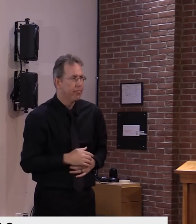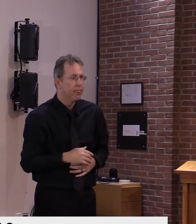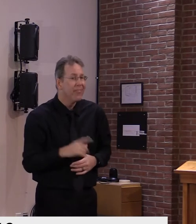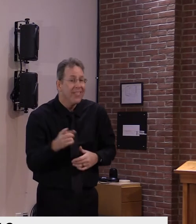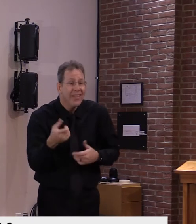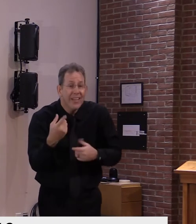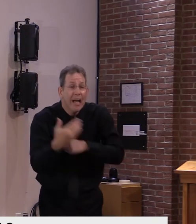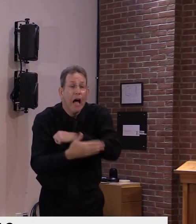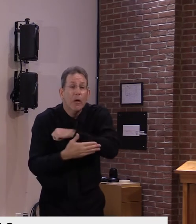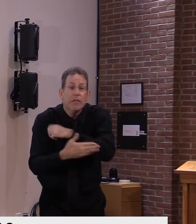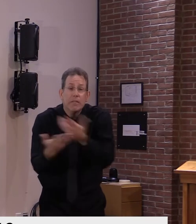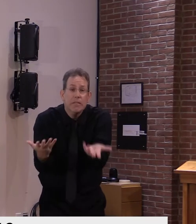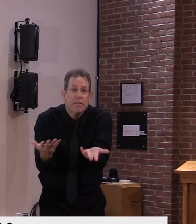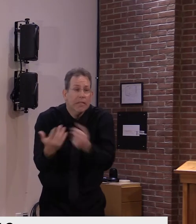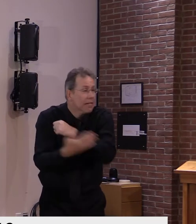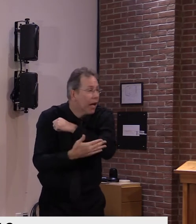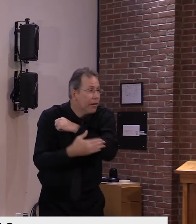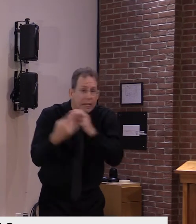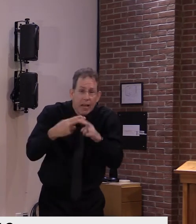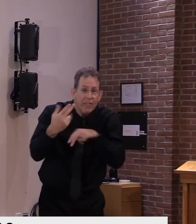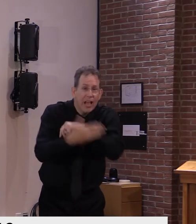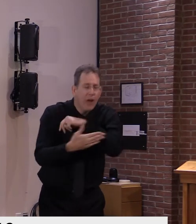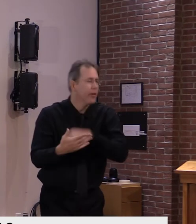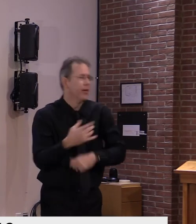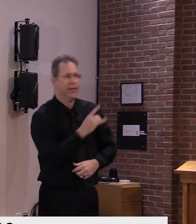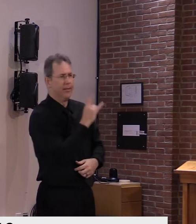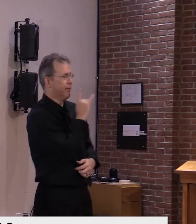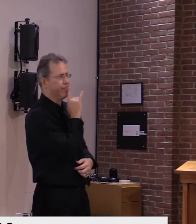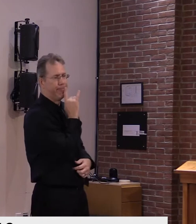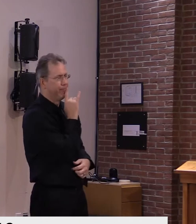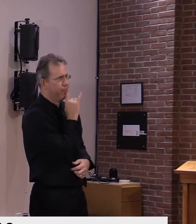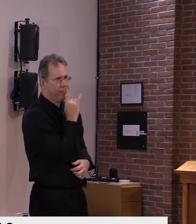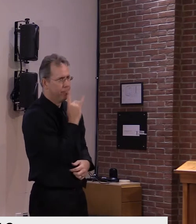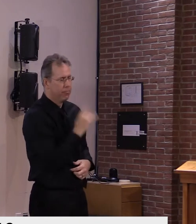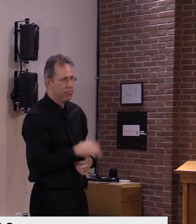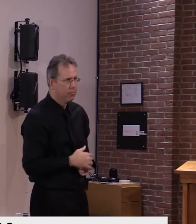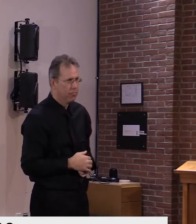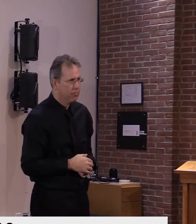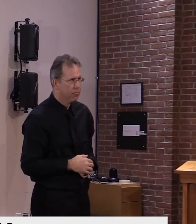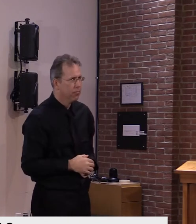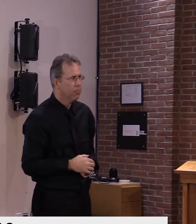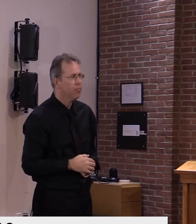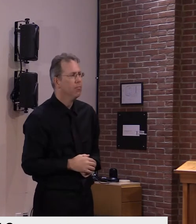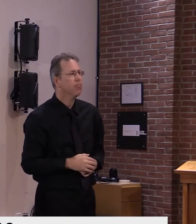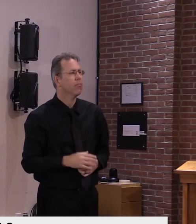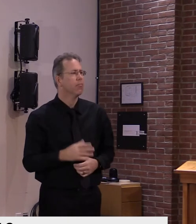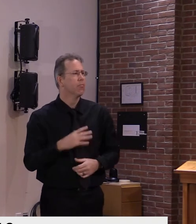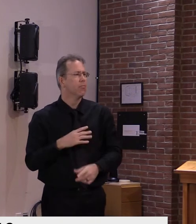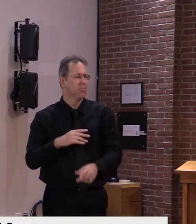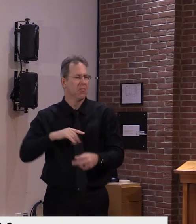moment. Okay. My second question then is about